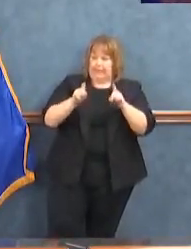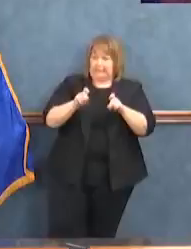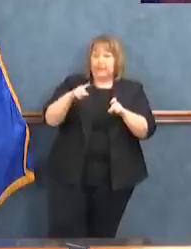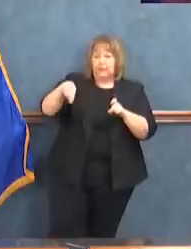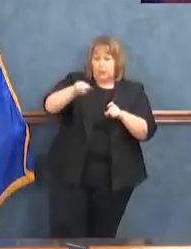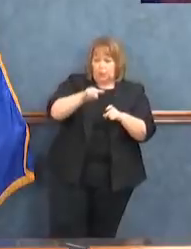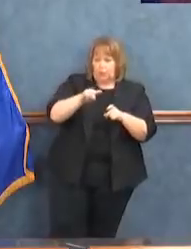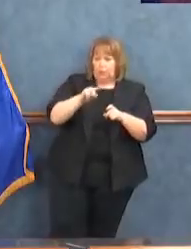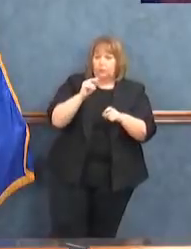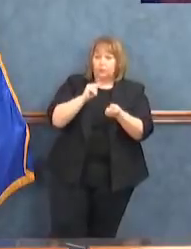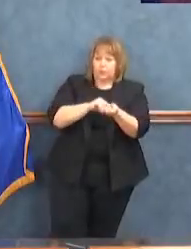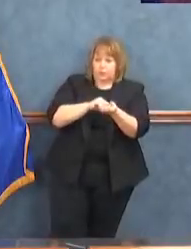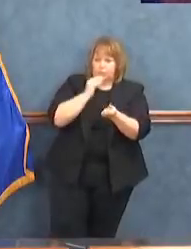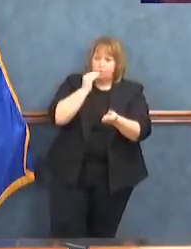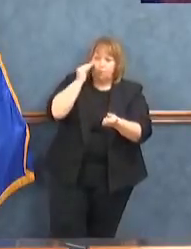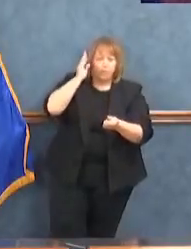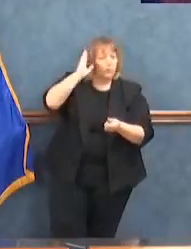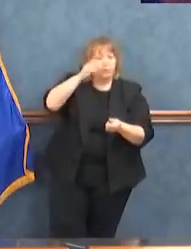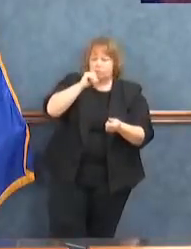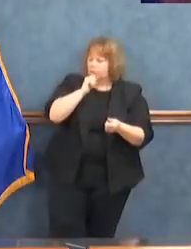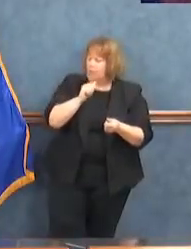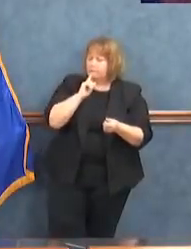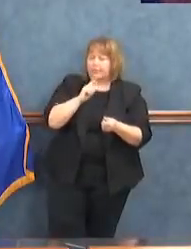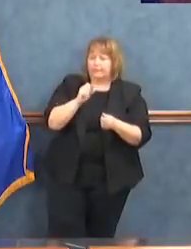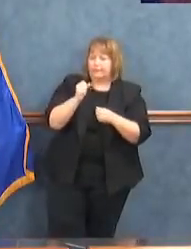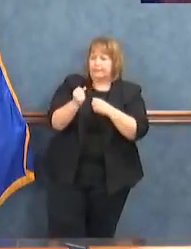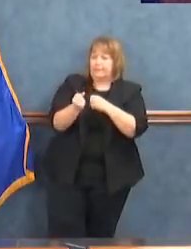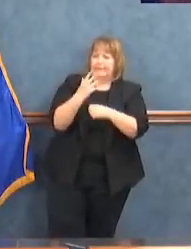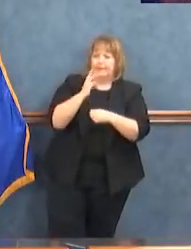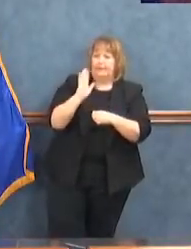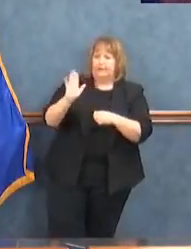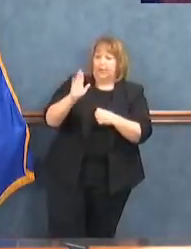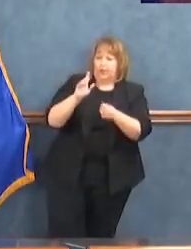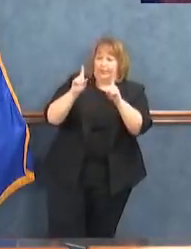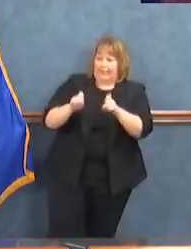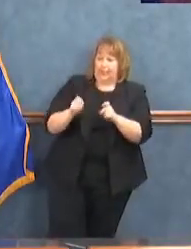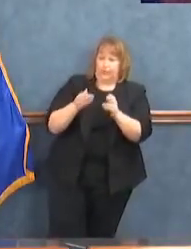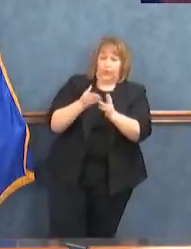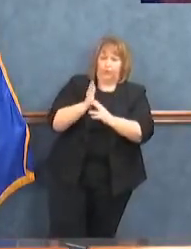not be sending